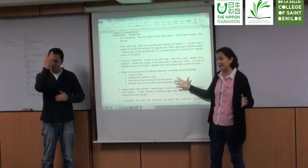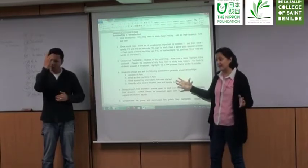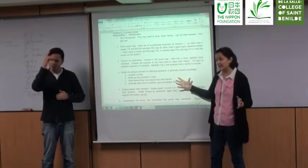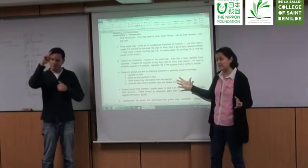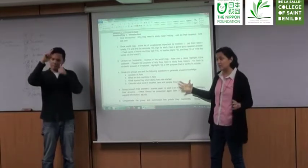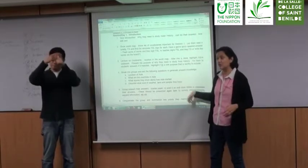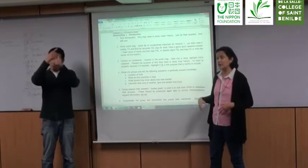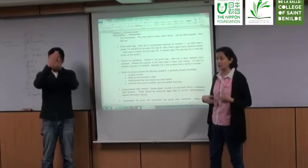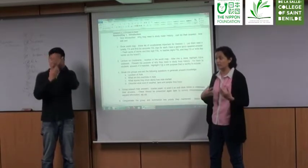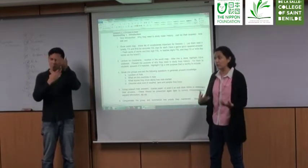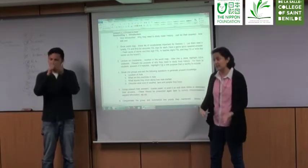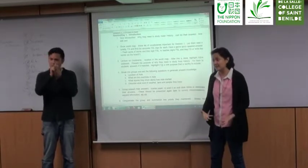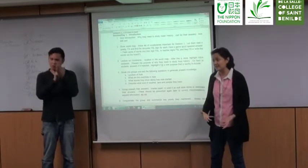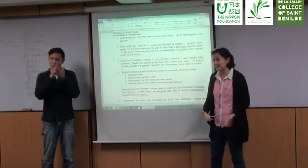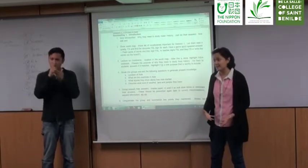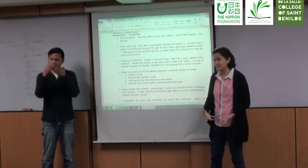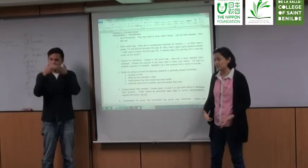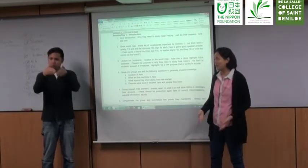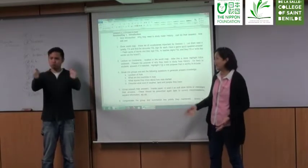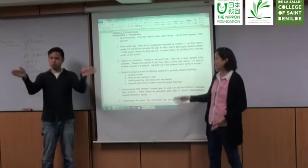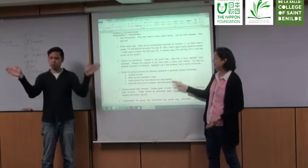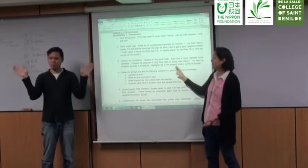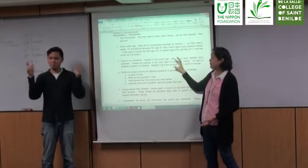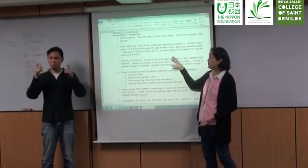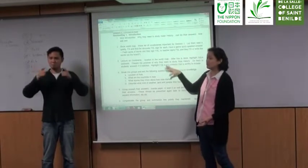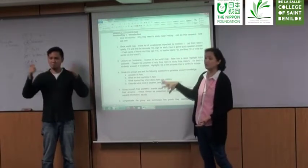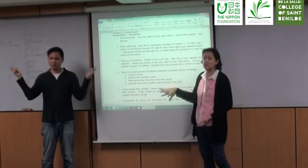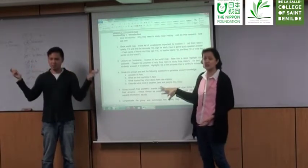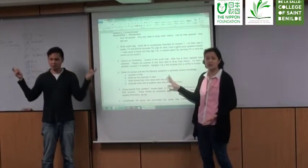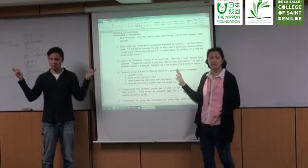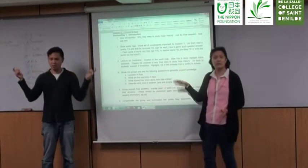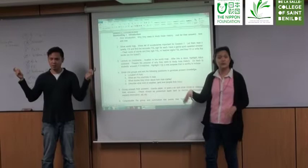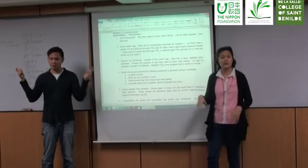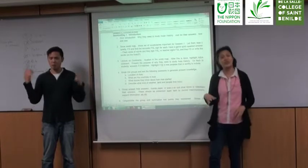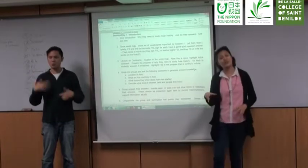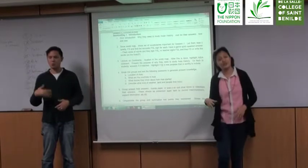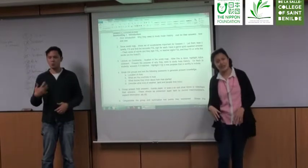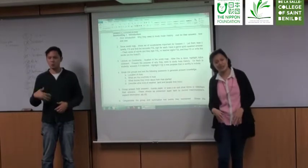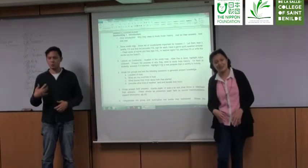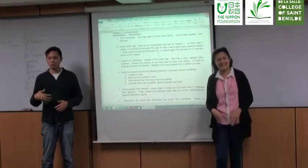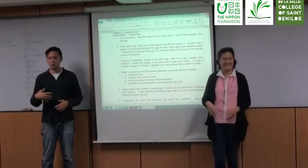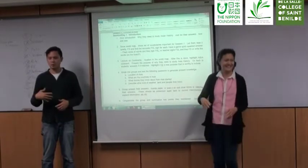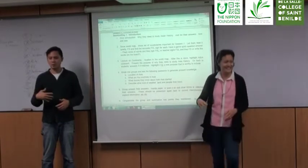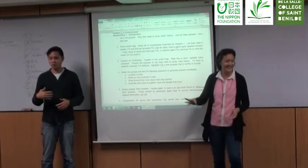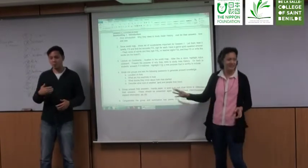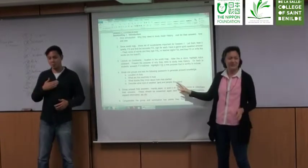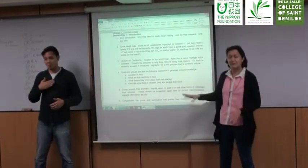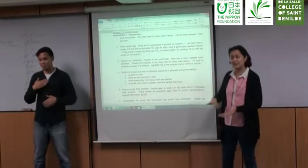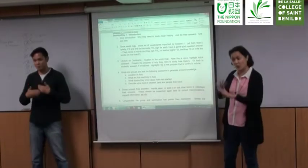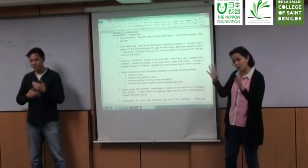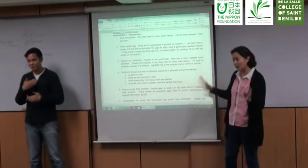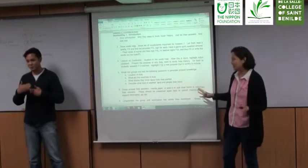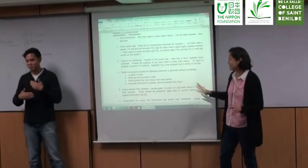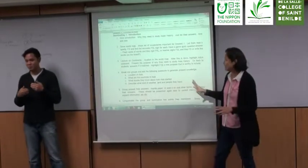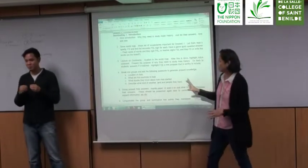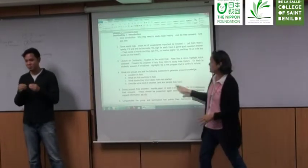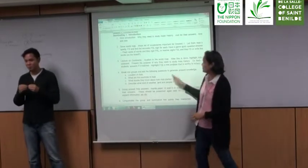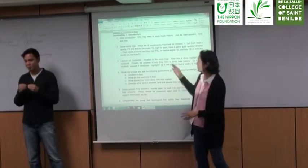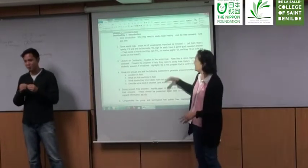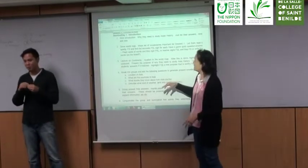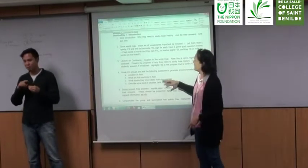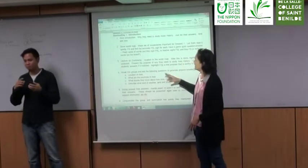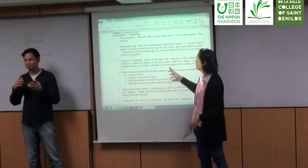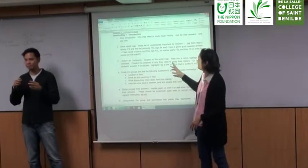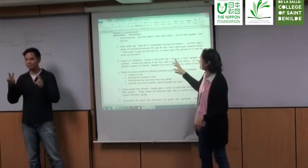too big to start off with. So I ended up with a procedure that is focused on introduction of the whole concept.